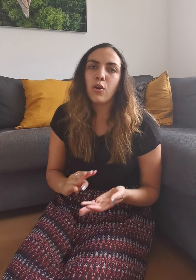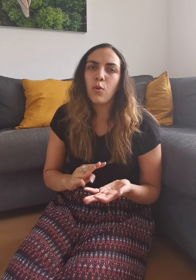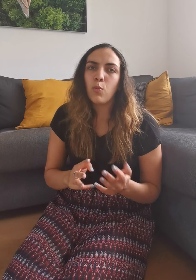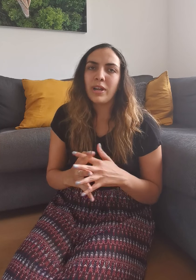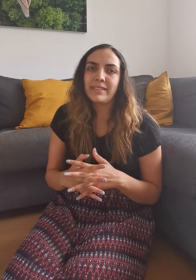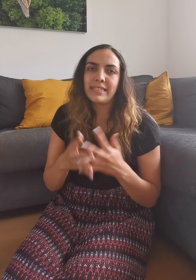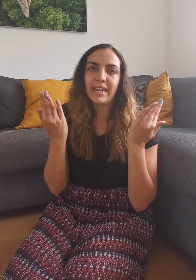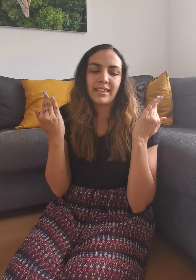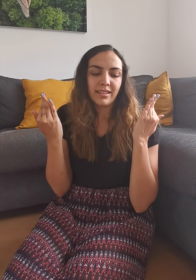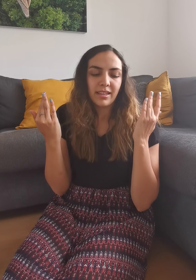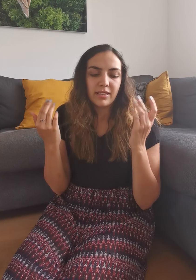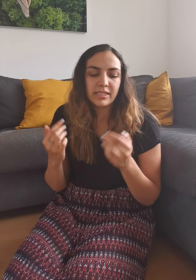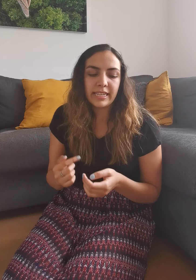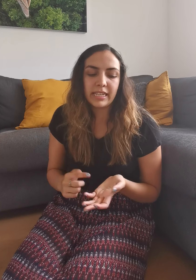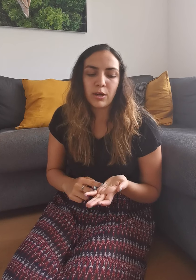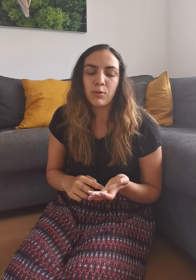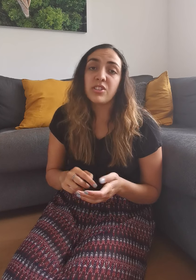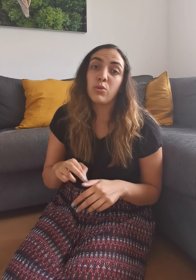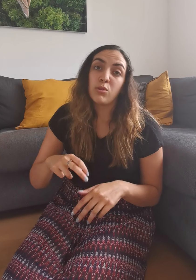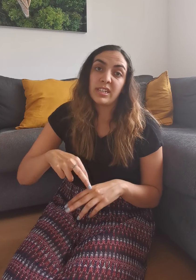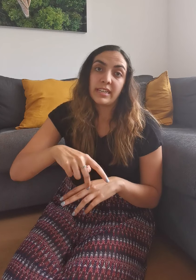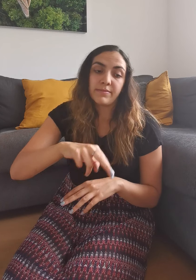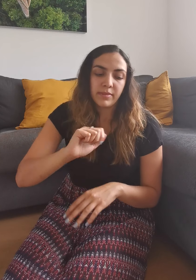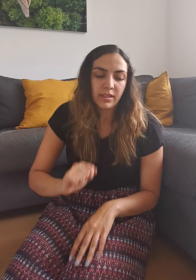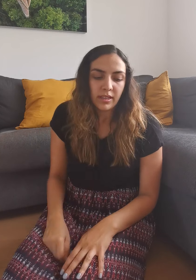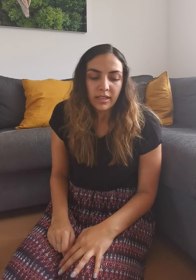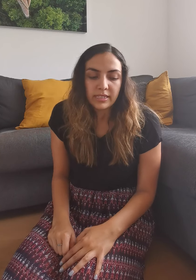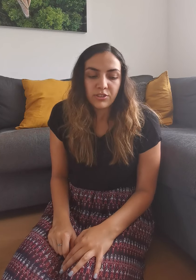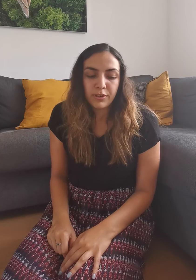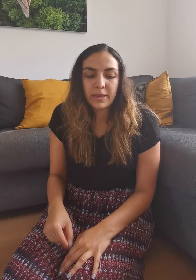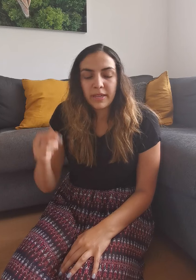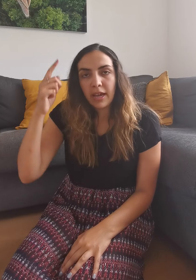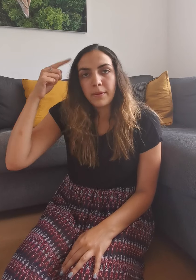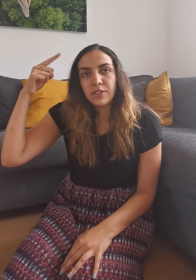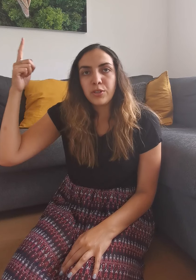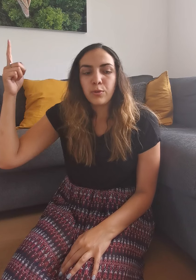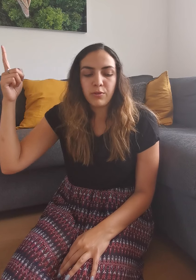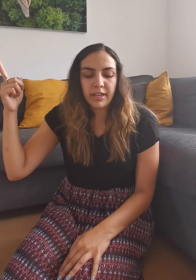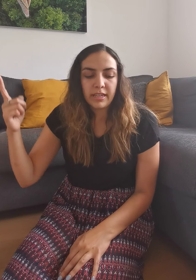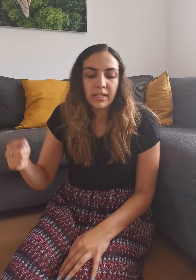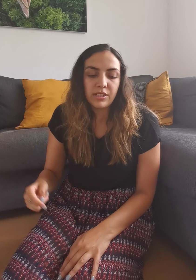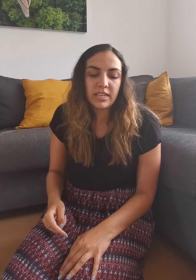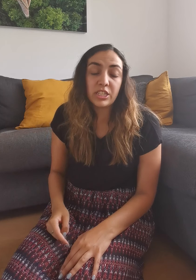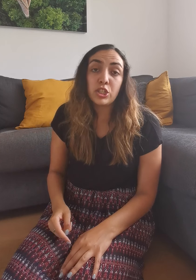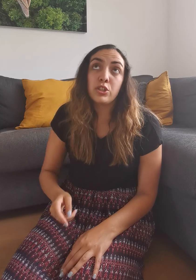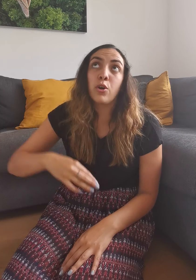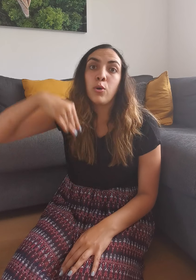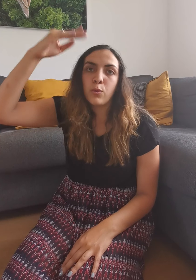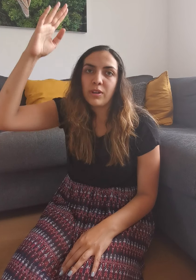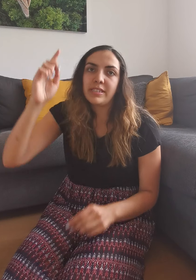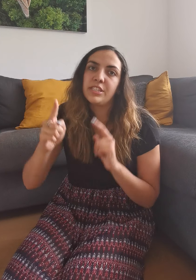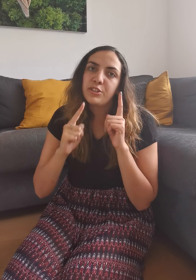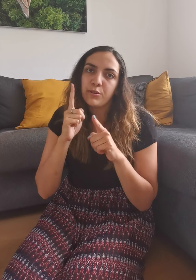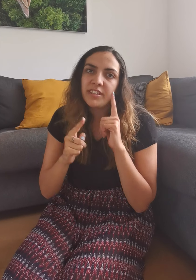on Wednesday, Tiddler was dawdling, dreaming up a story, his tallest story